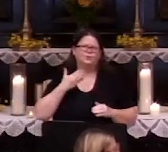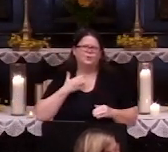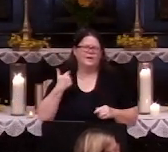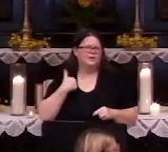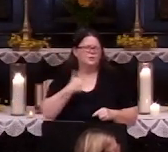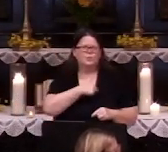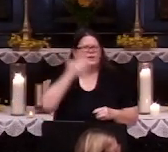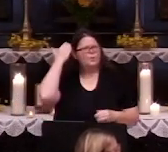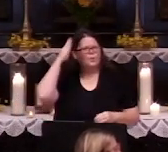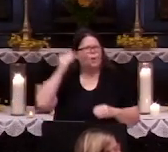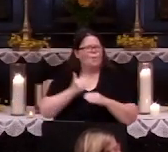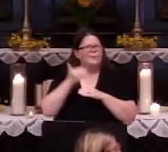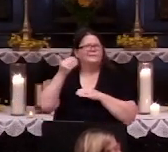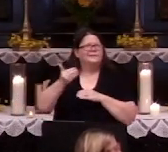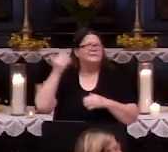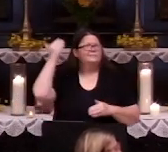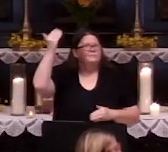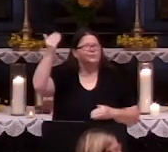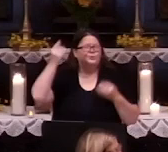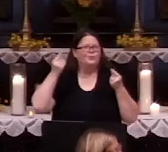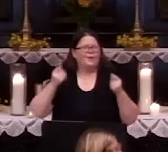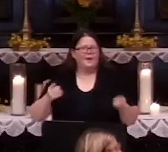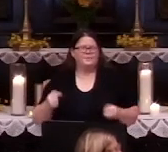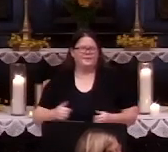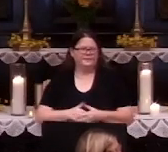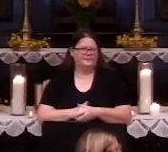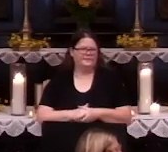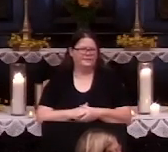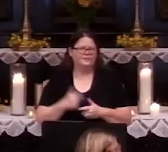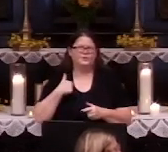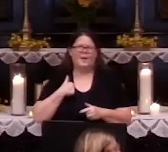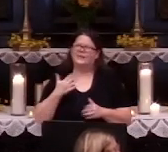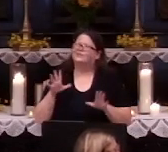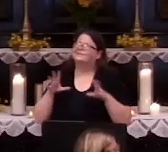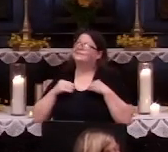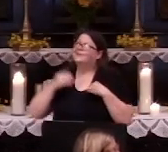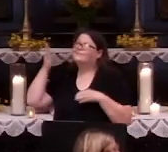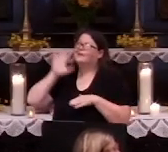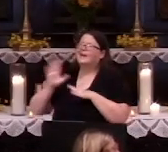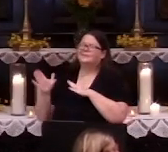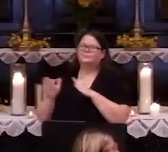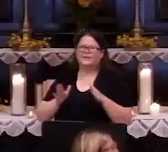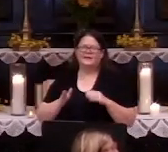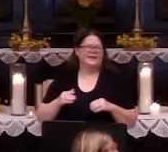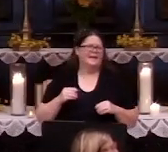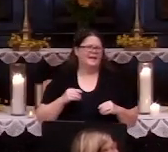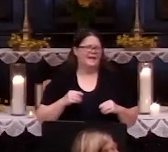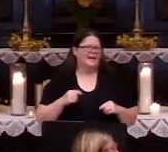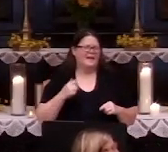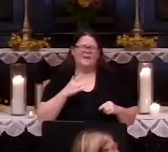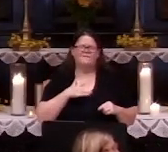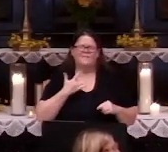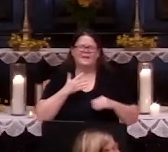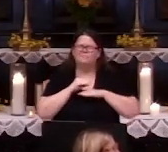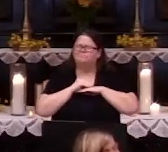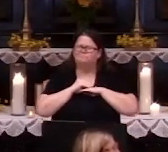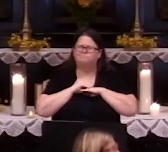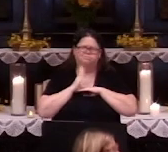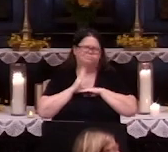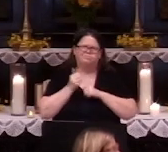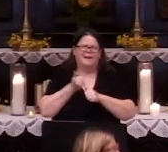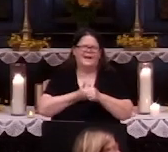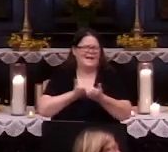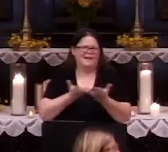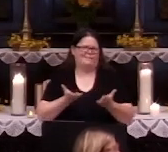prepared for next. So I've subscribed to that in God's plan, and I can't tell you how much I've been enriched by